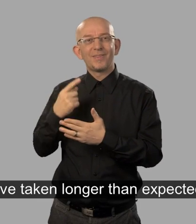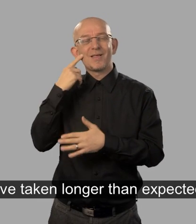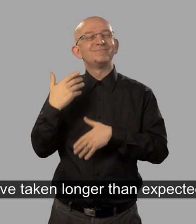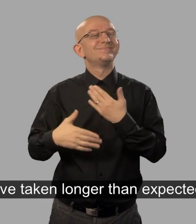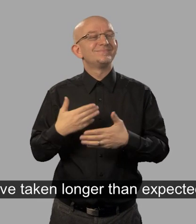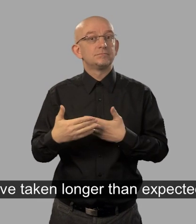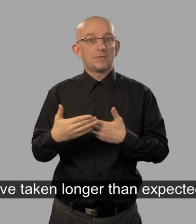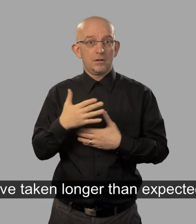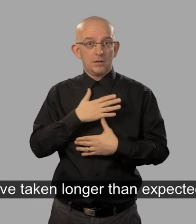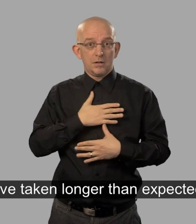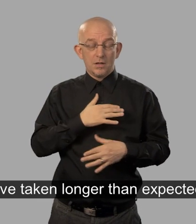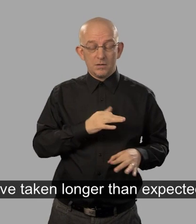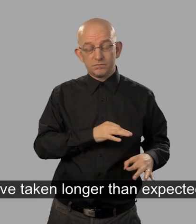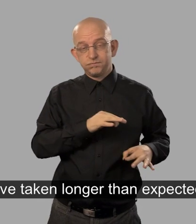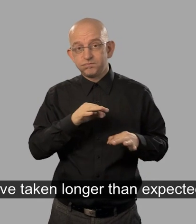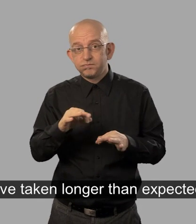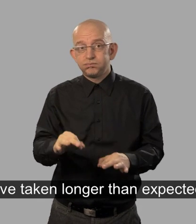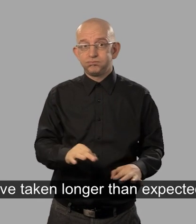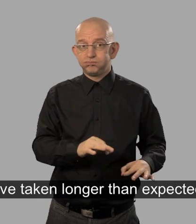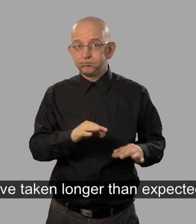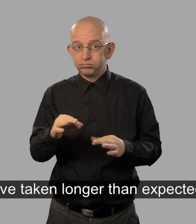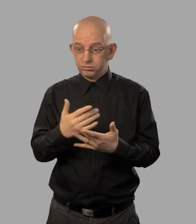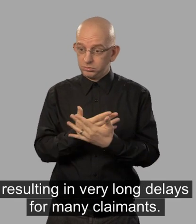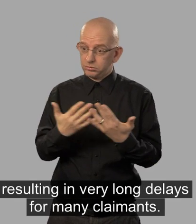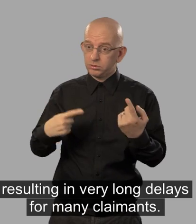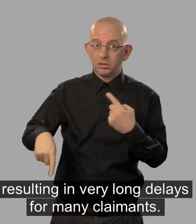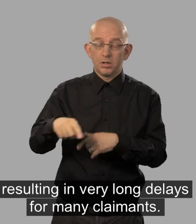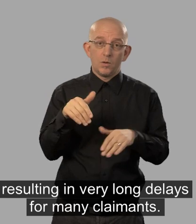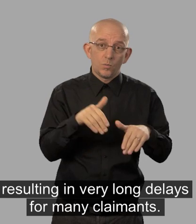expected, resulting in very long delays for many claimants.